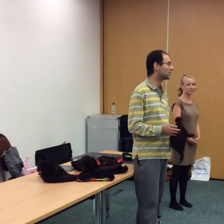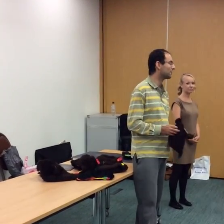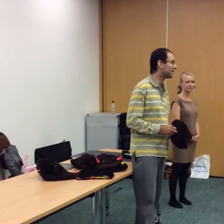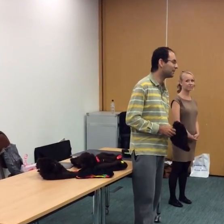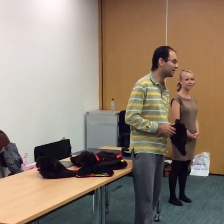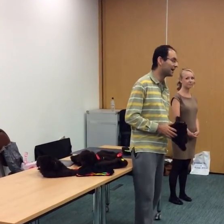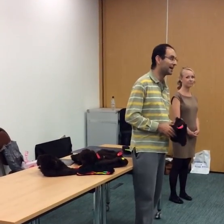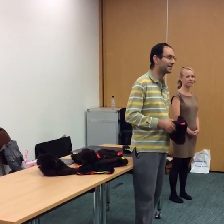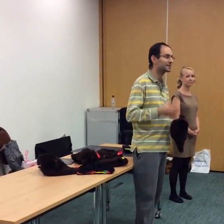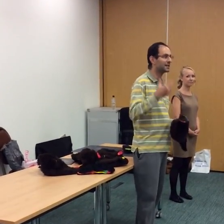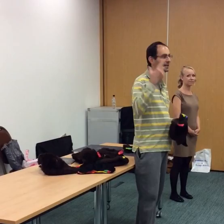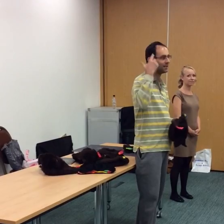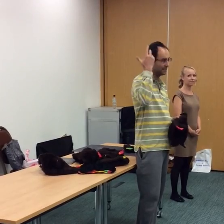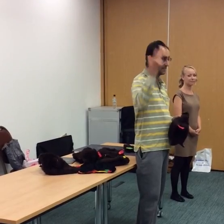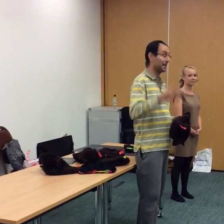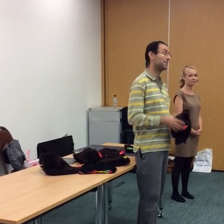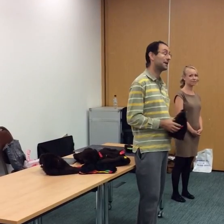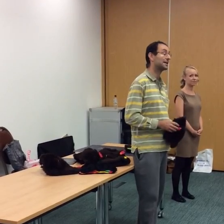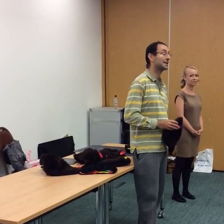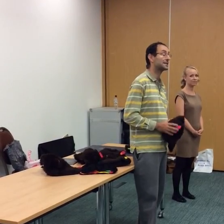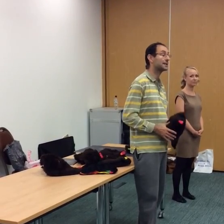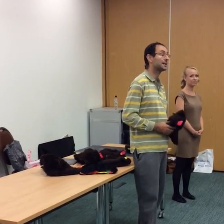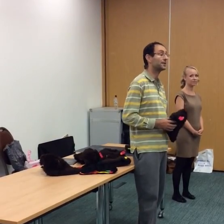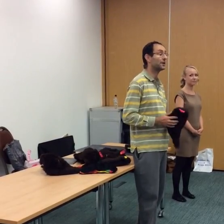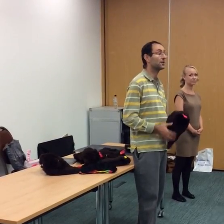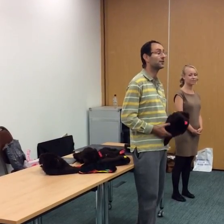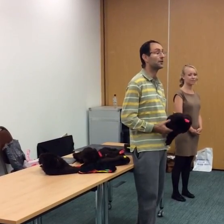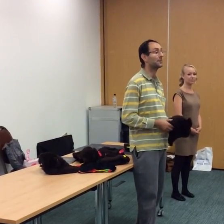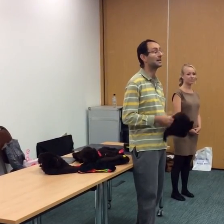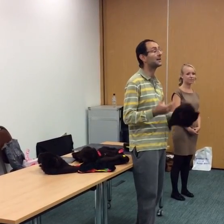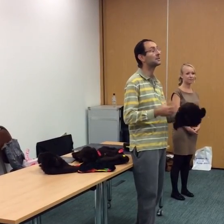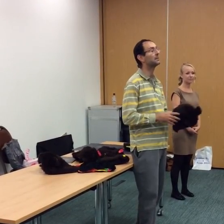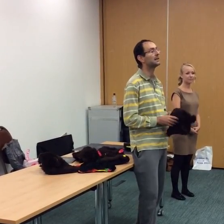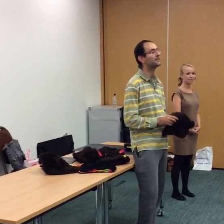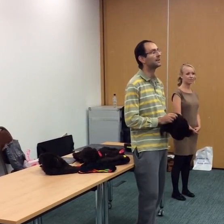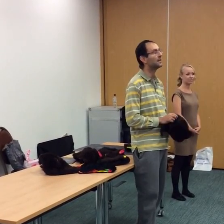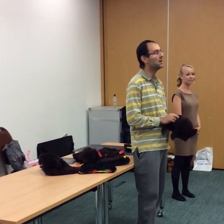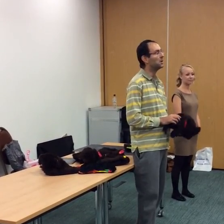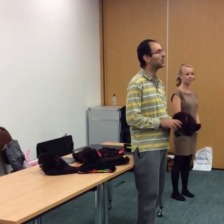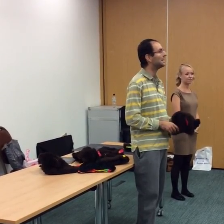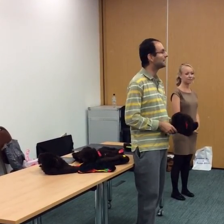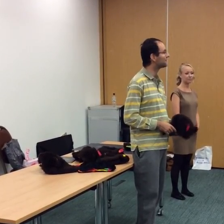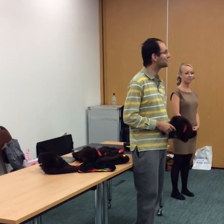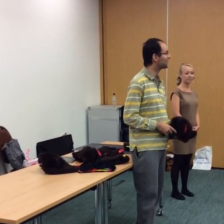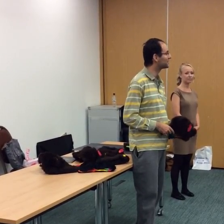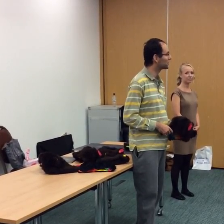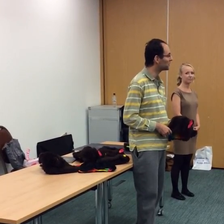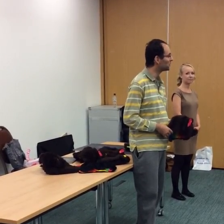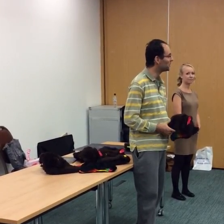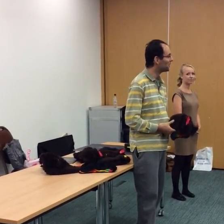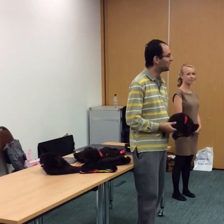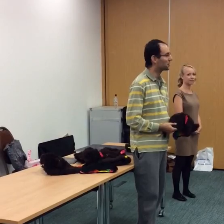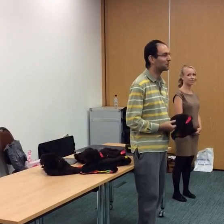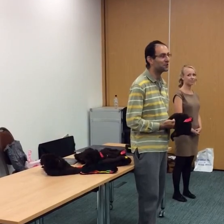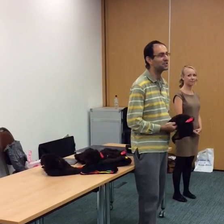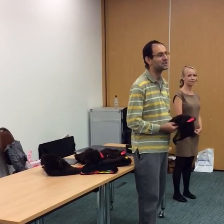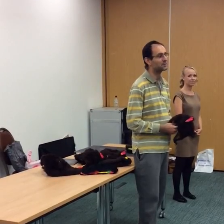story short, my father had brain cancer, he had radiotherapy, and it left him believing we lived with